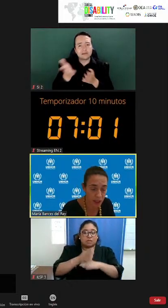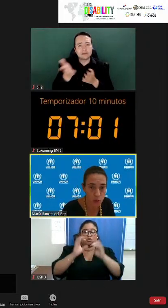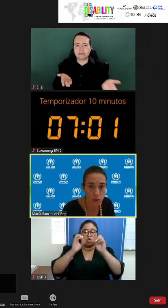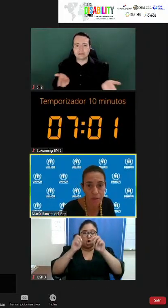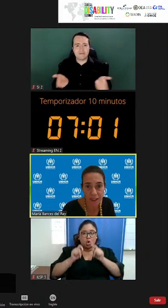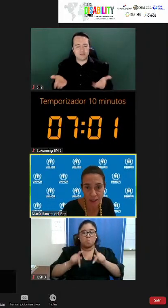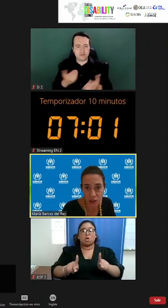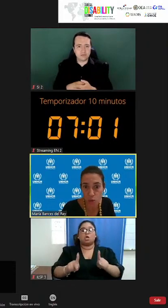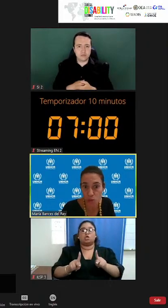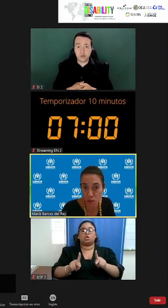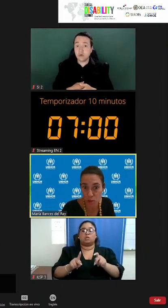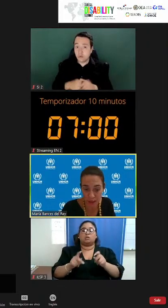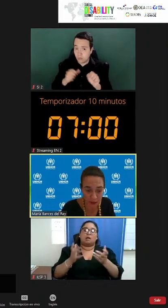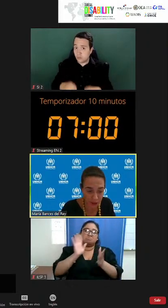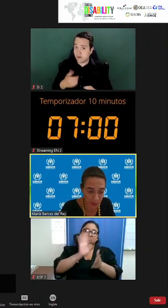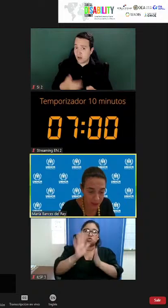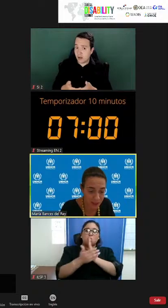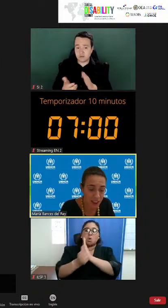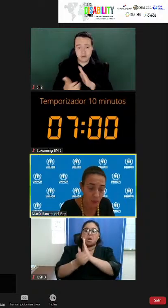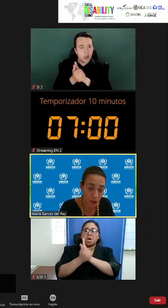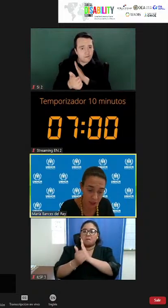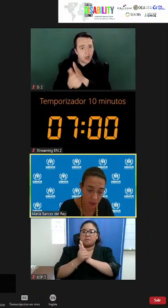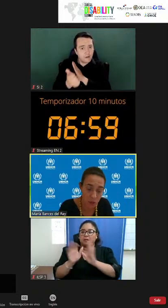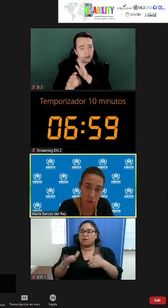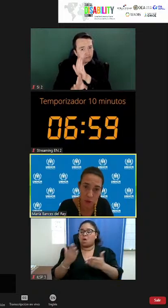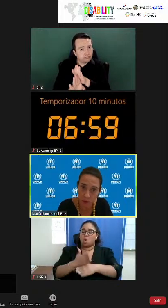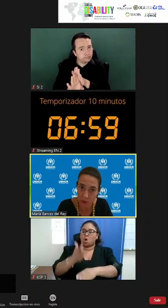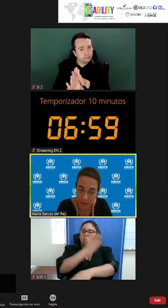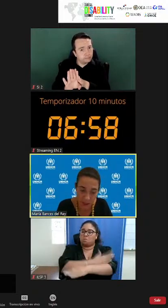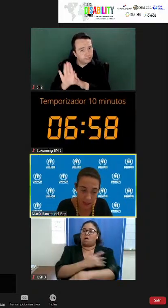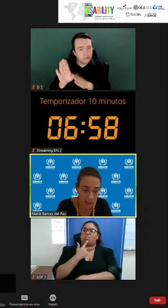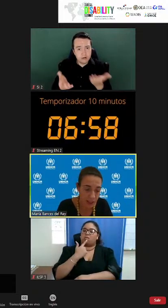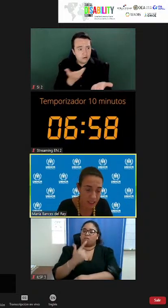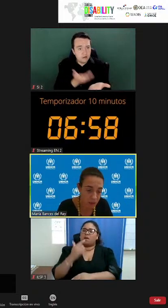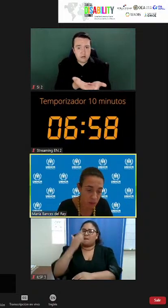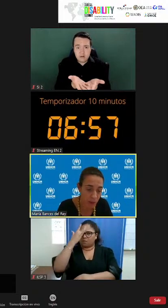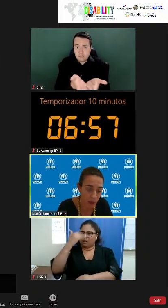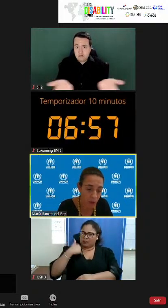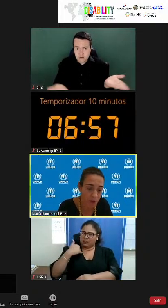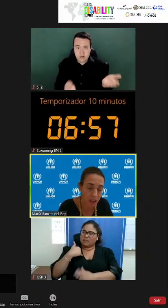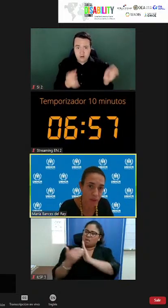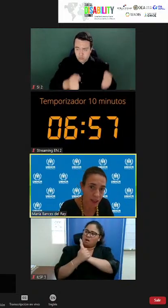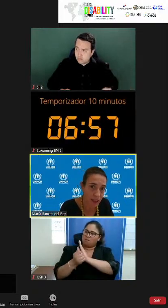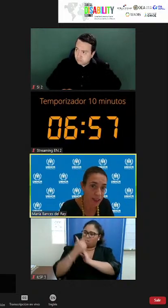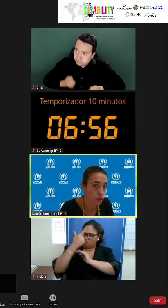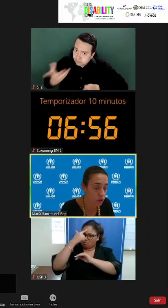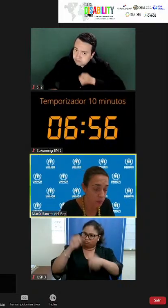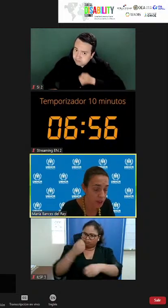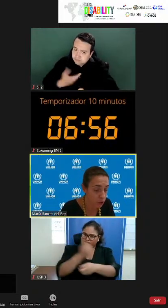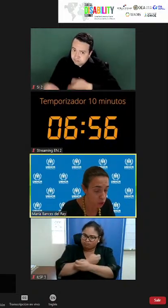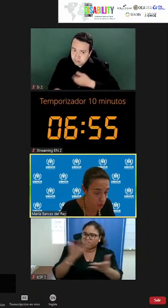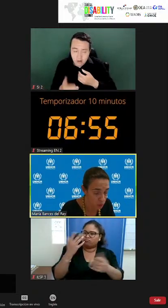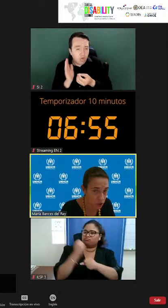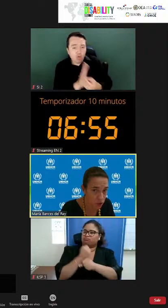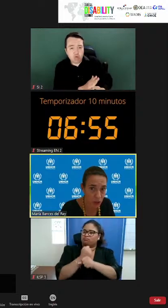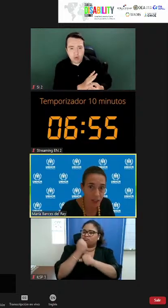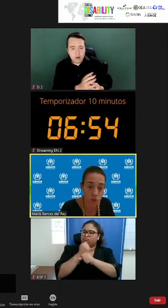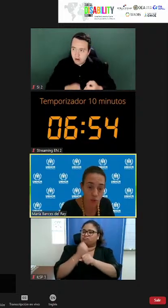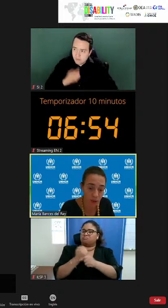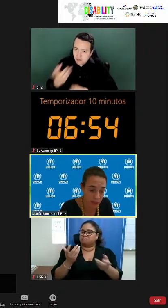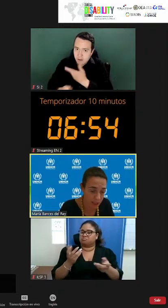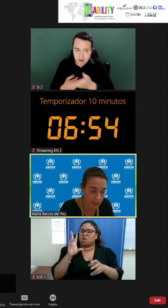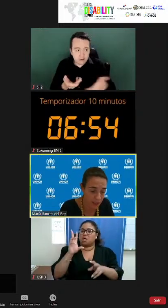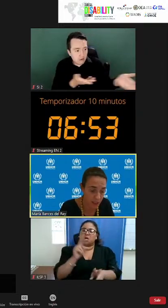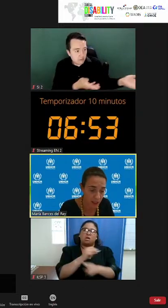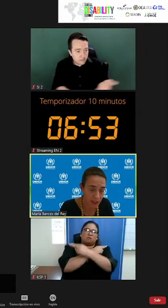persons with disability will have access to services as they have a lot to offer and to benefit